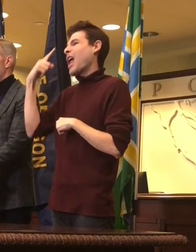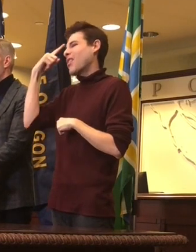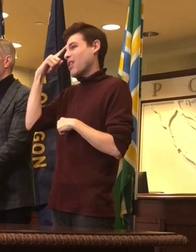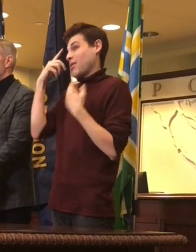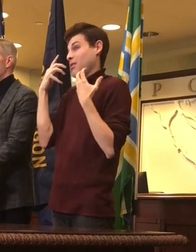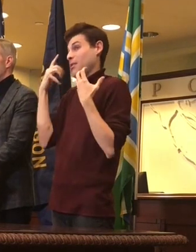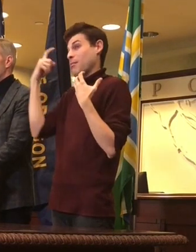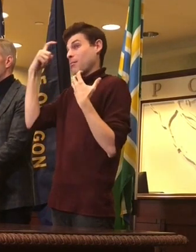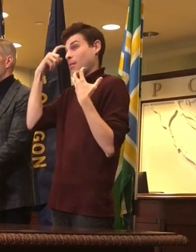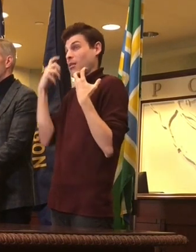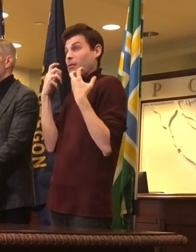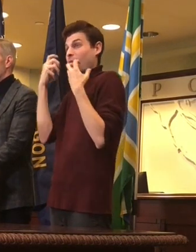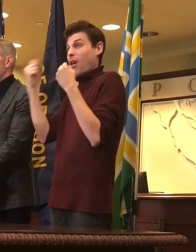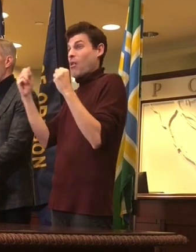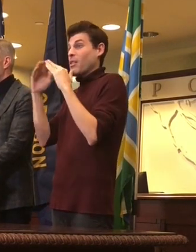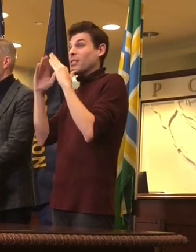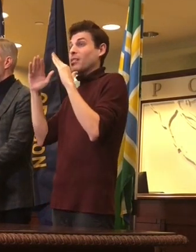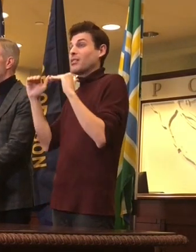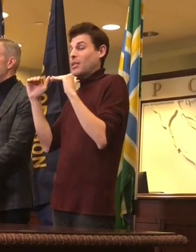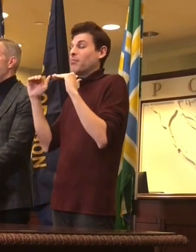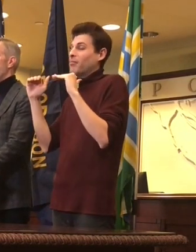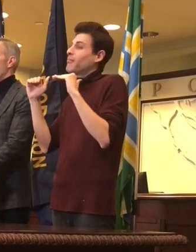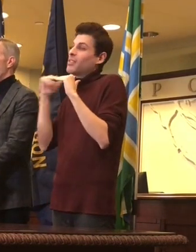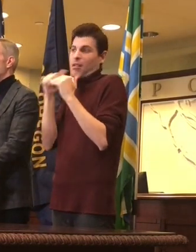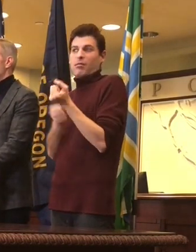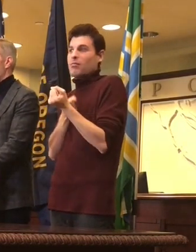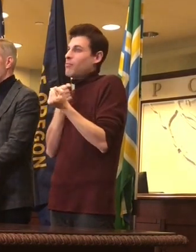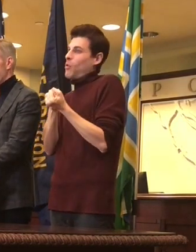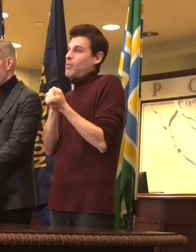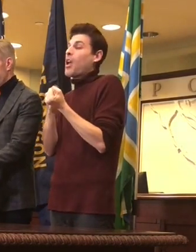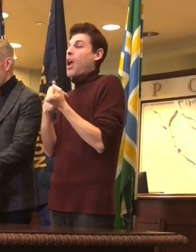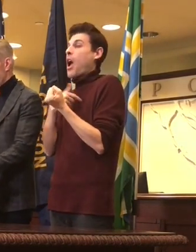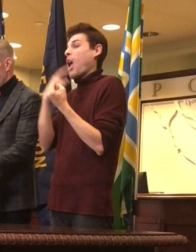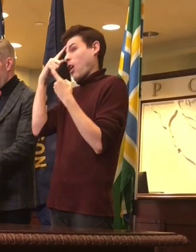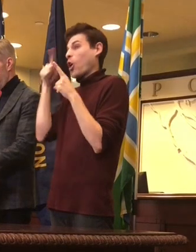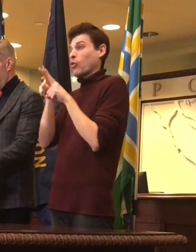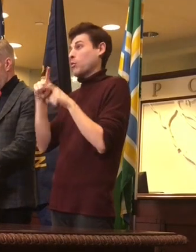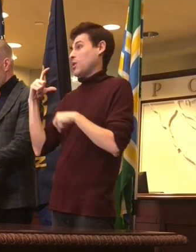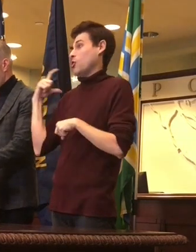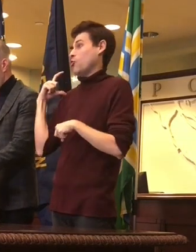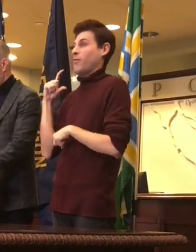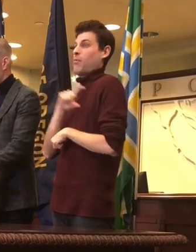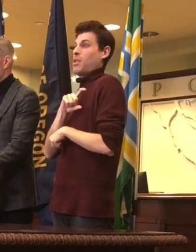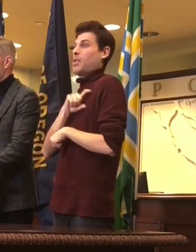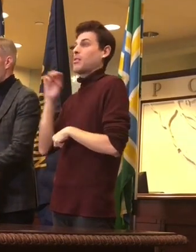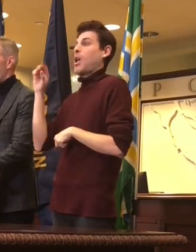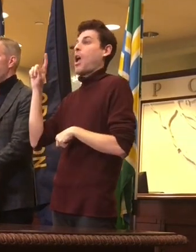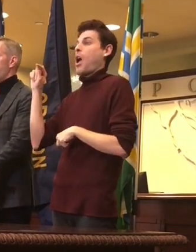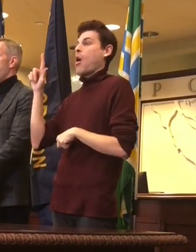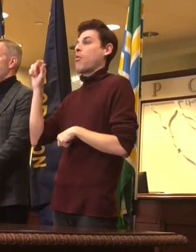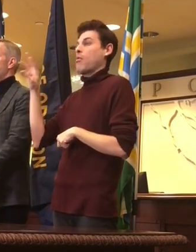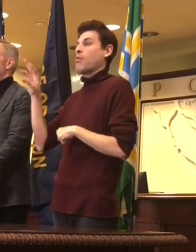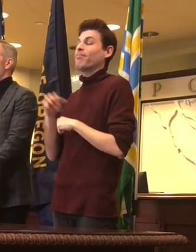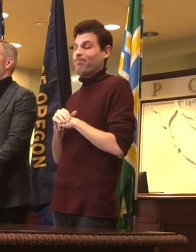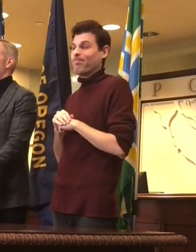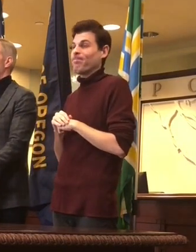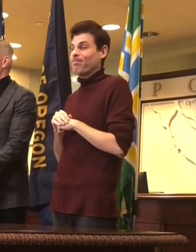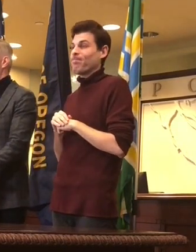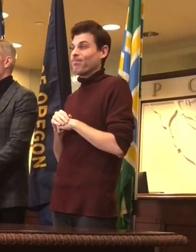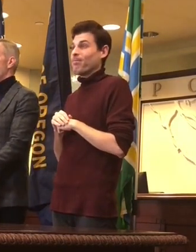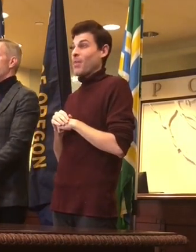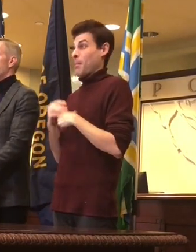failed Mr. Henriksen. I agree with Chief Outlaw on this point. As mayor, I don't have any